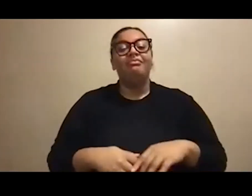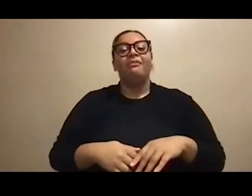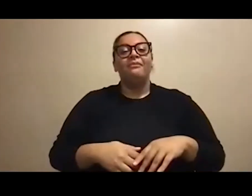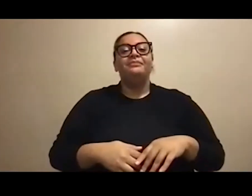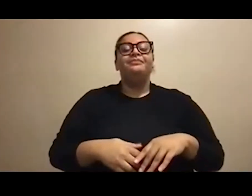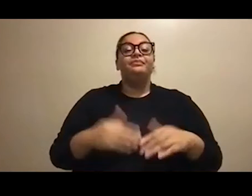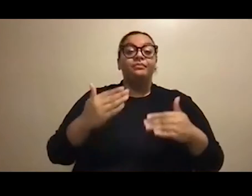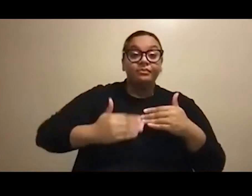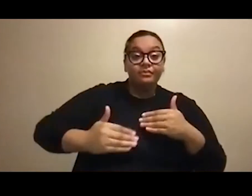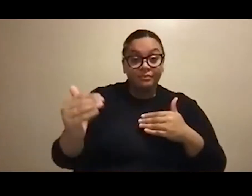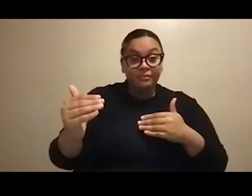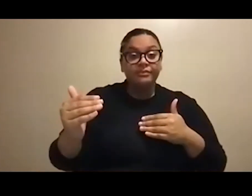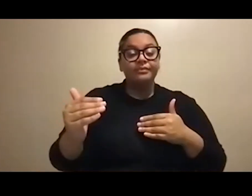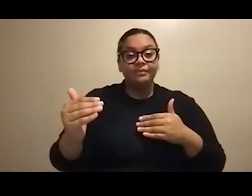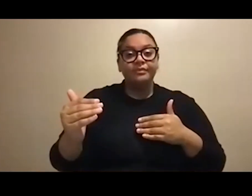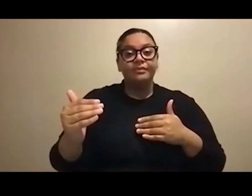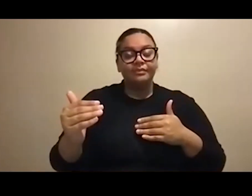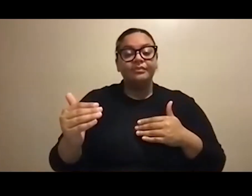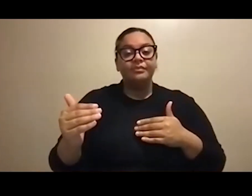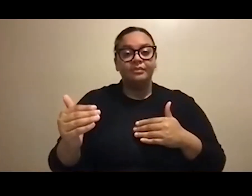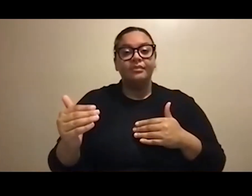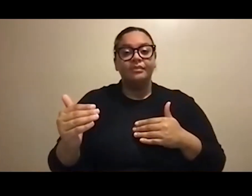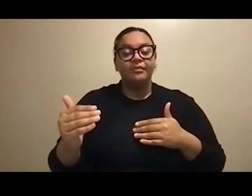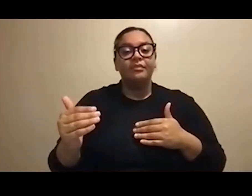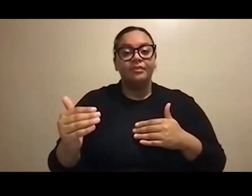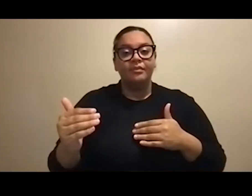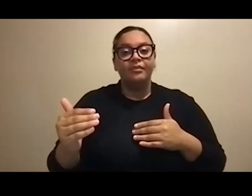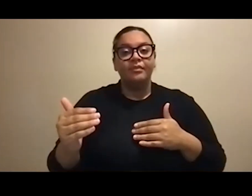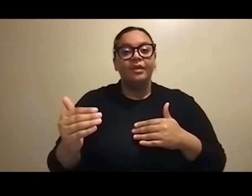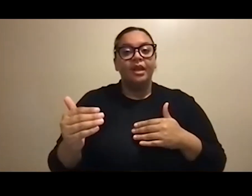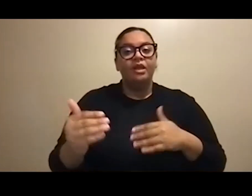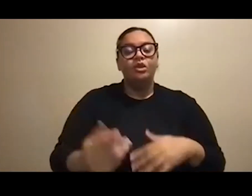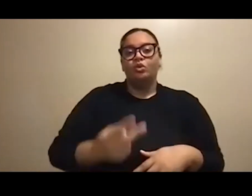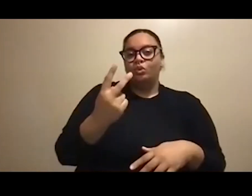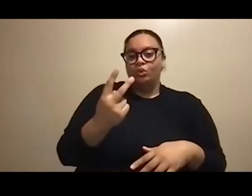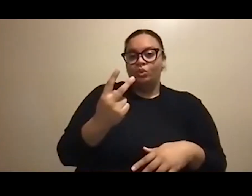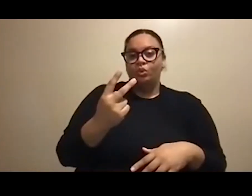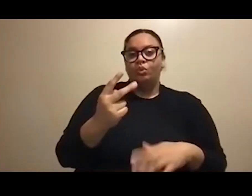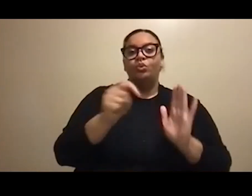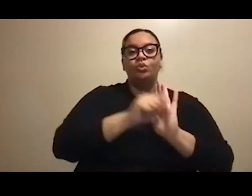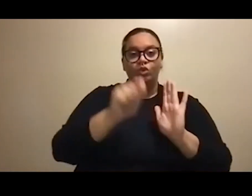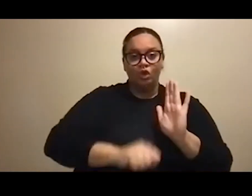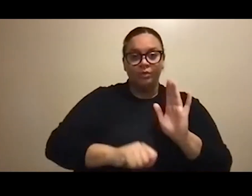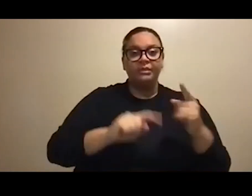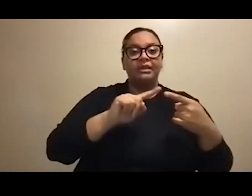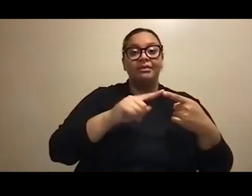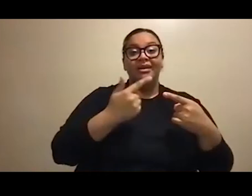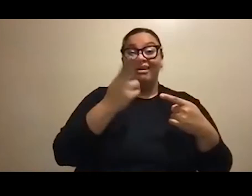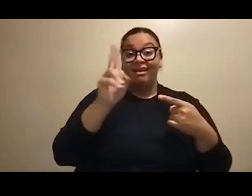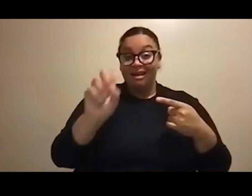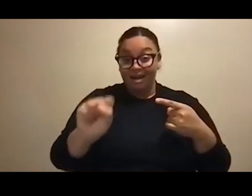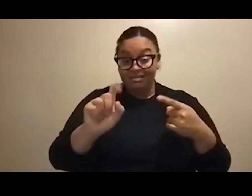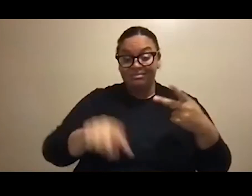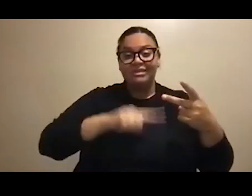next and suggest for your consideration is that the two terms, guns and Constitution, are